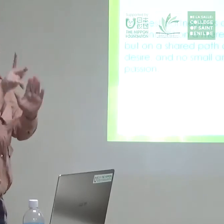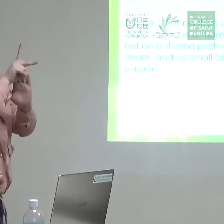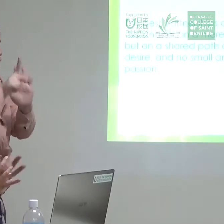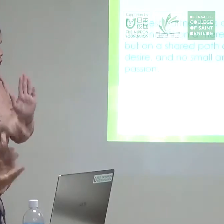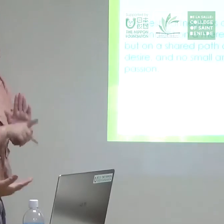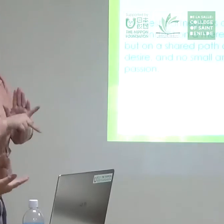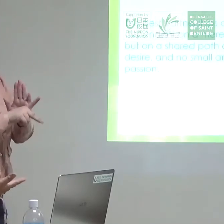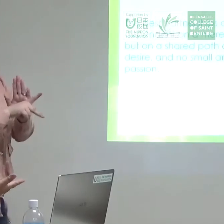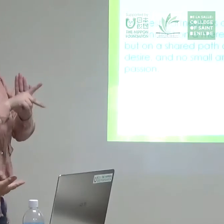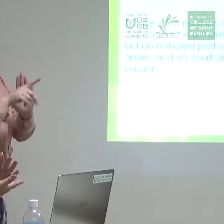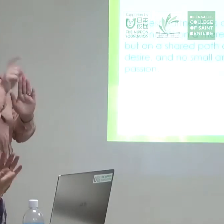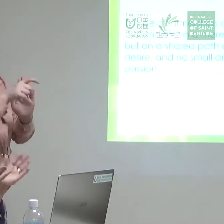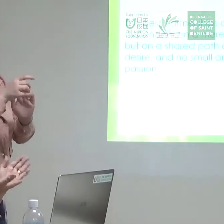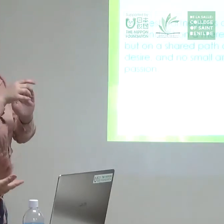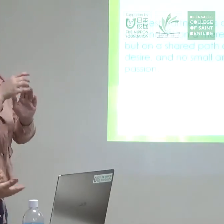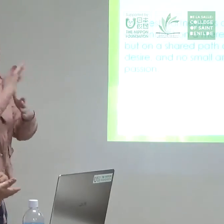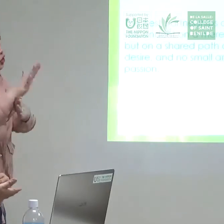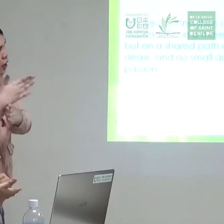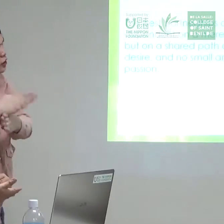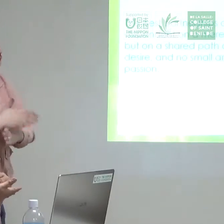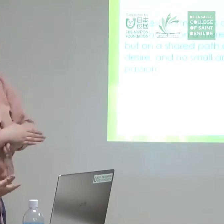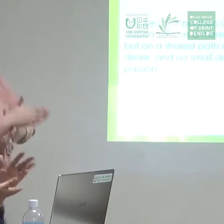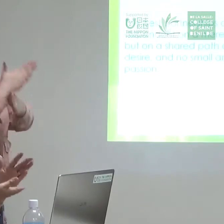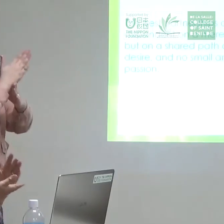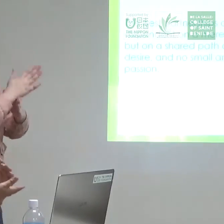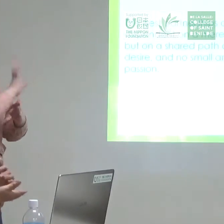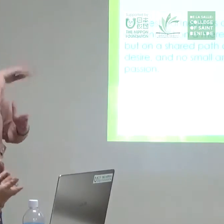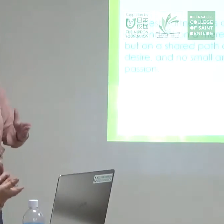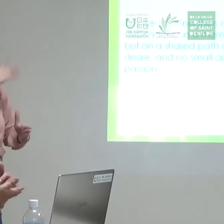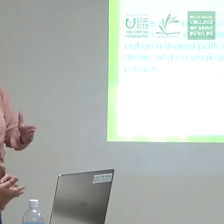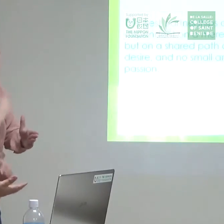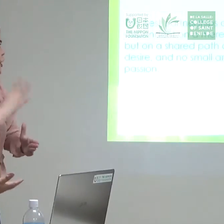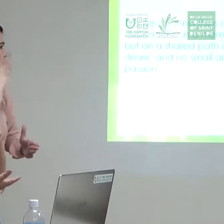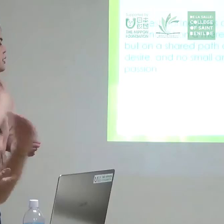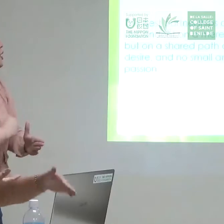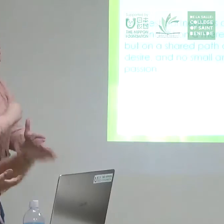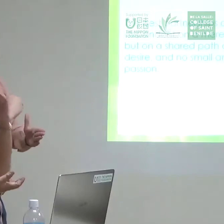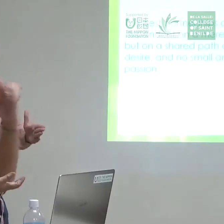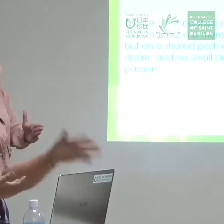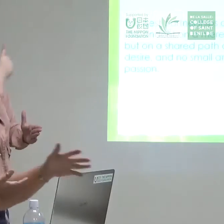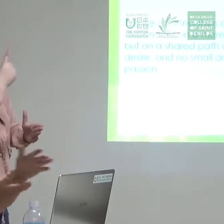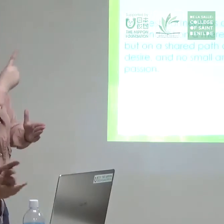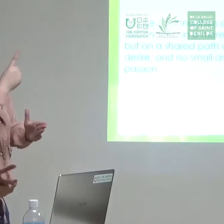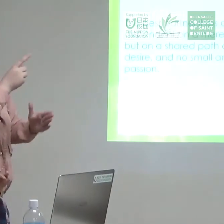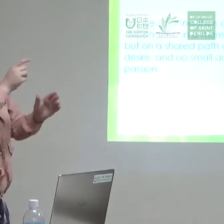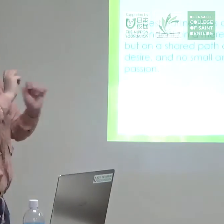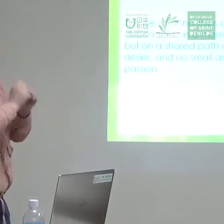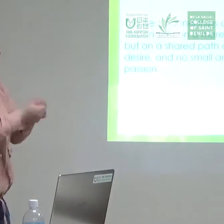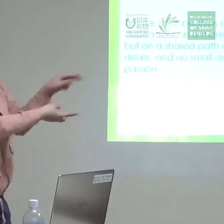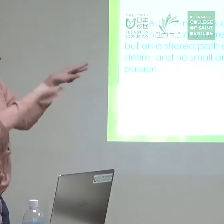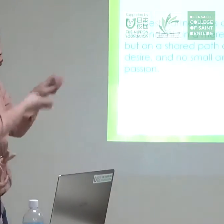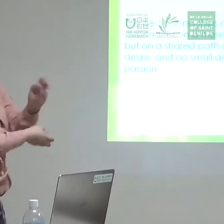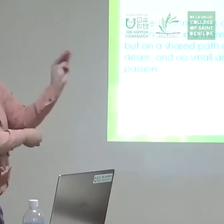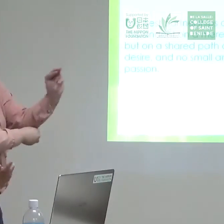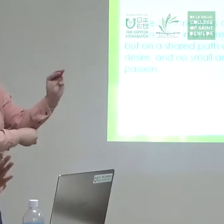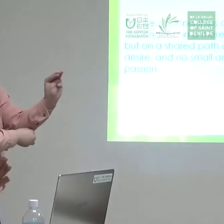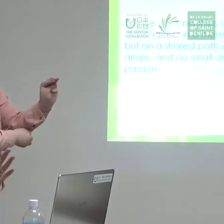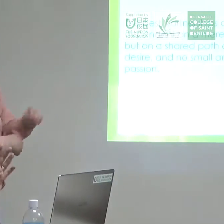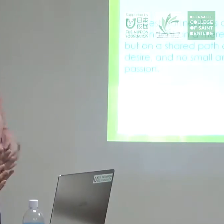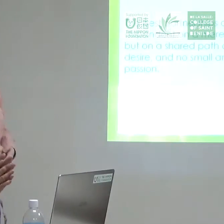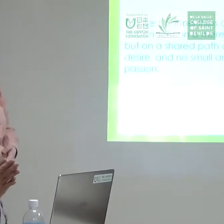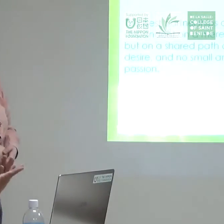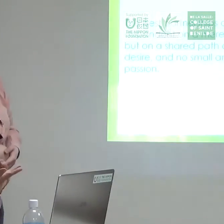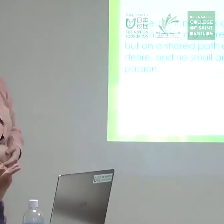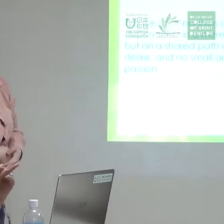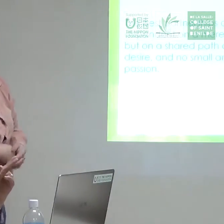principal should make sure that you share your personal experience in enhancing the technology.